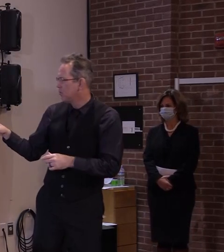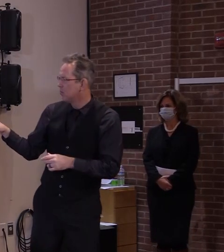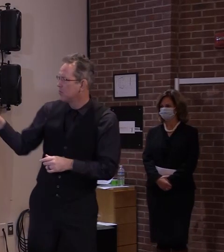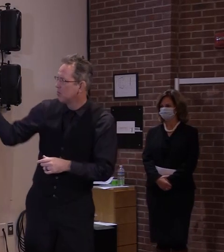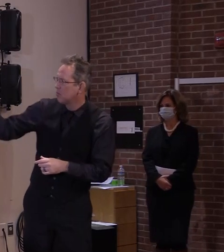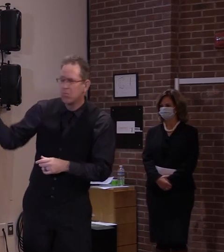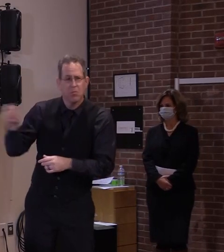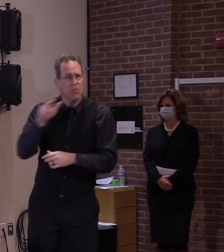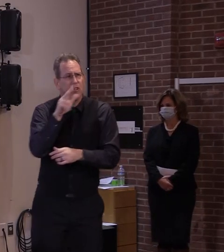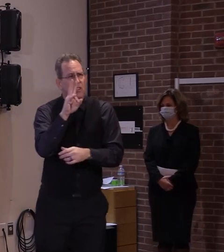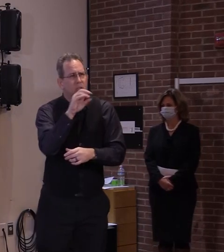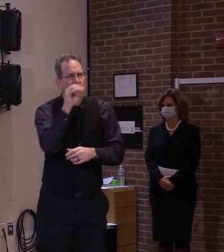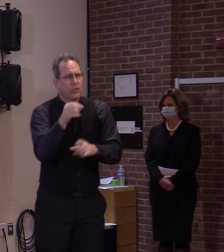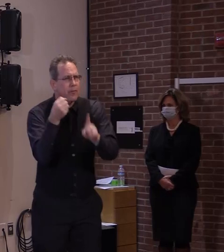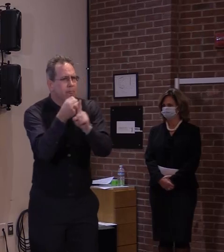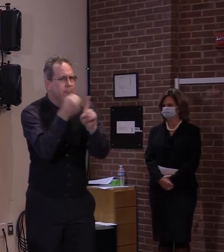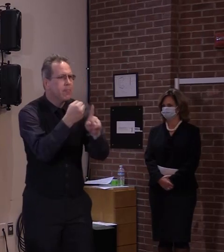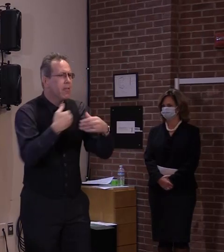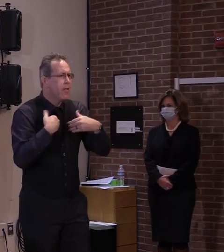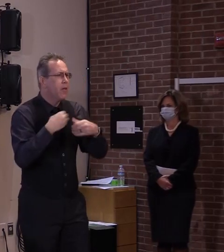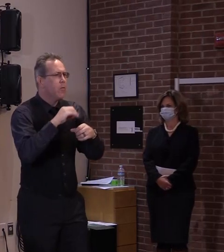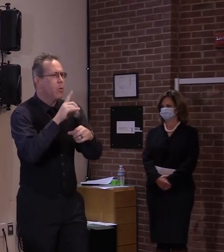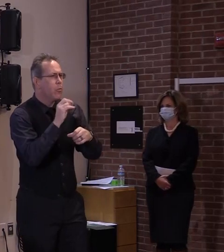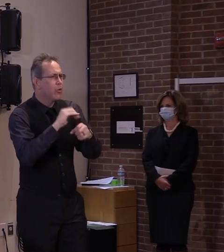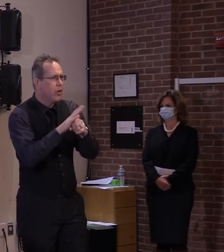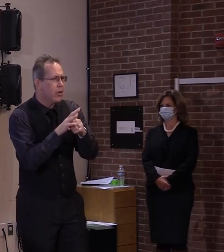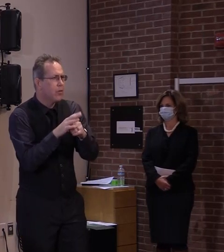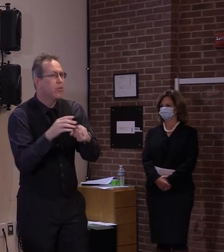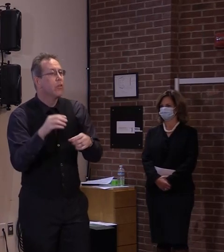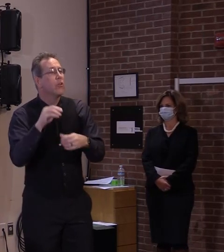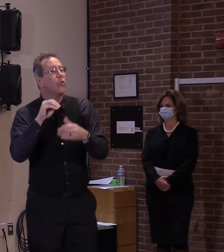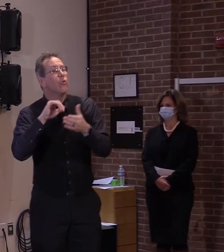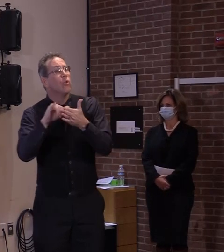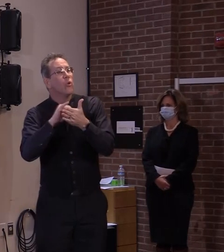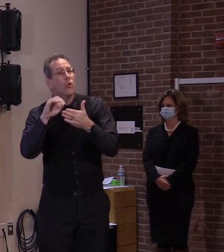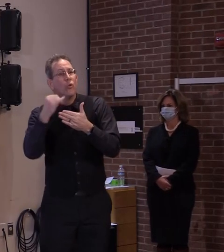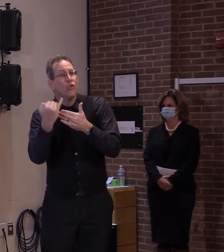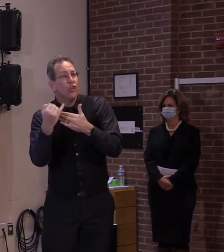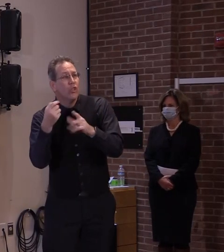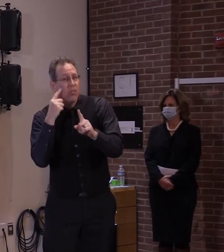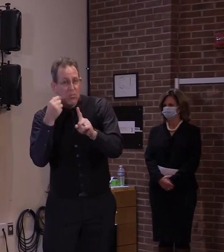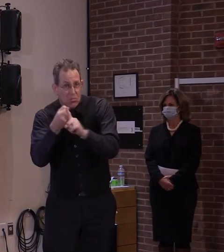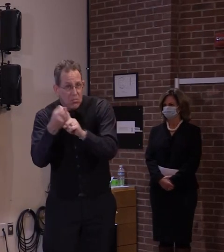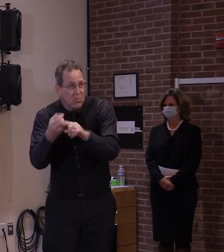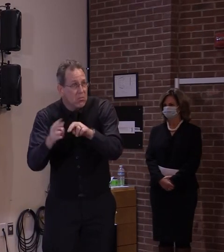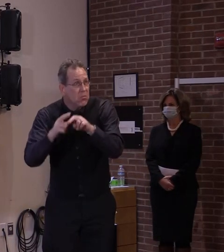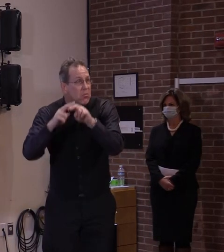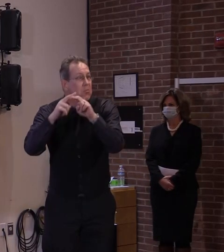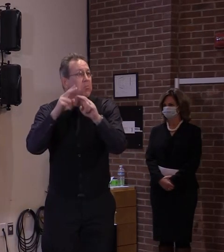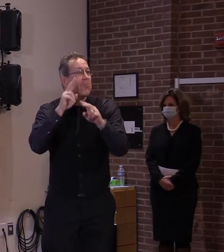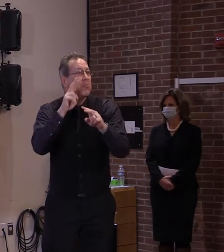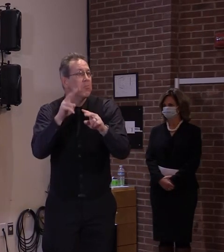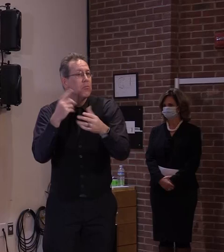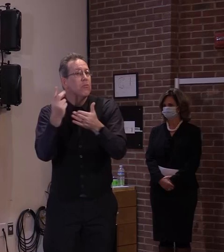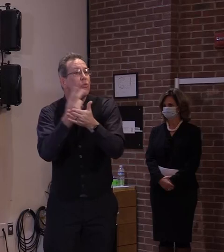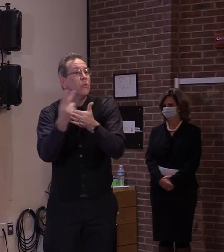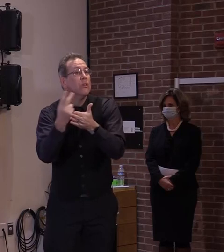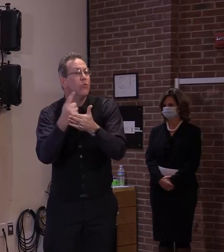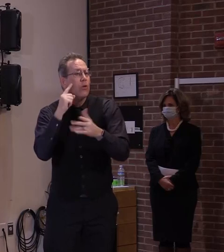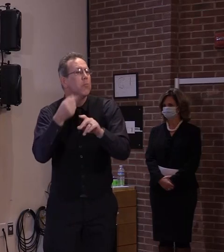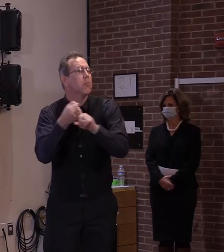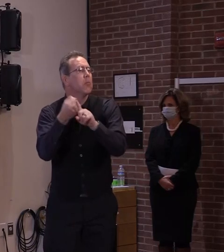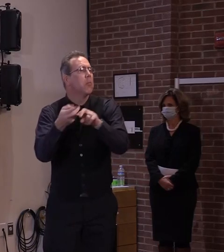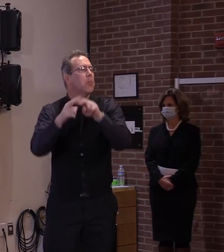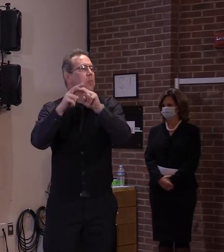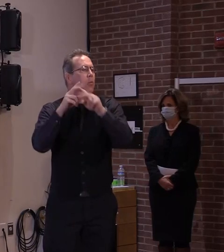you can see that in the case data. New York and New Jersey are seeing cases really elevate over the last 2 weeks. While New England is continuing